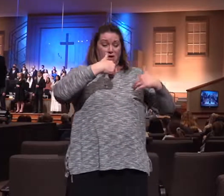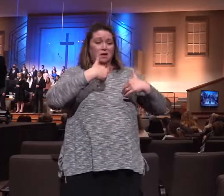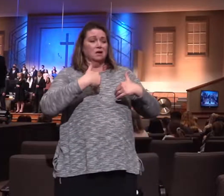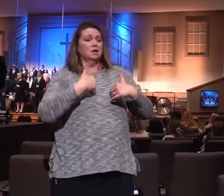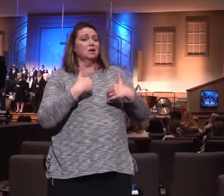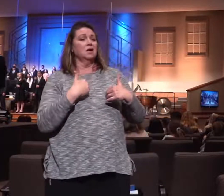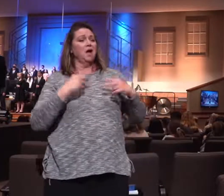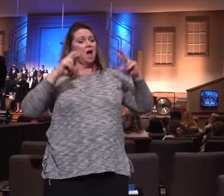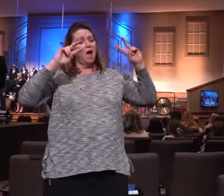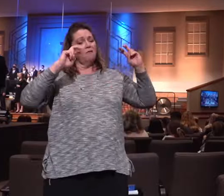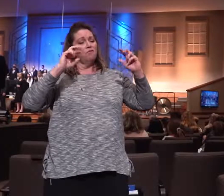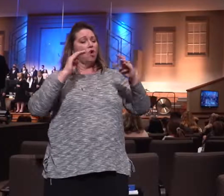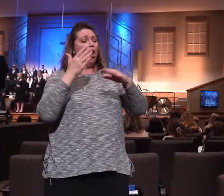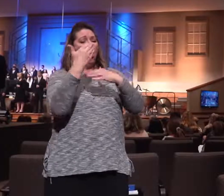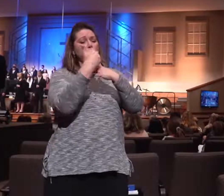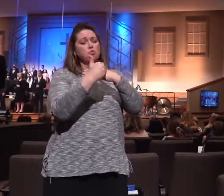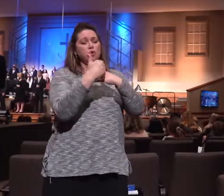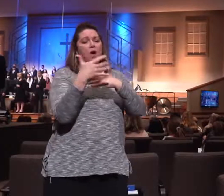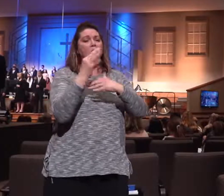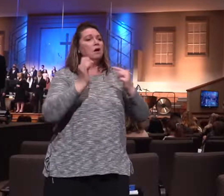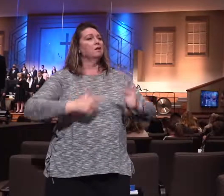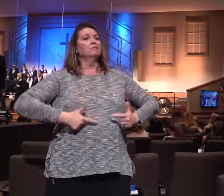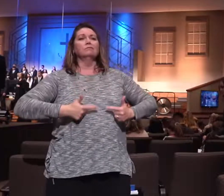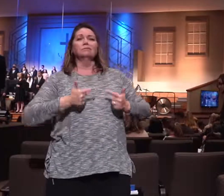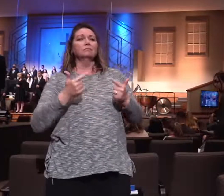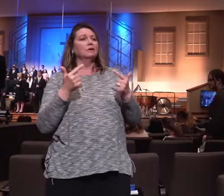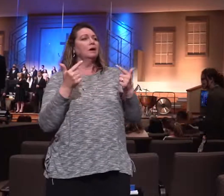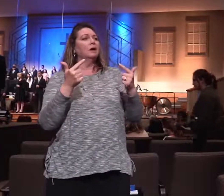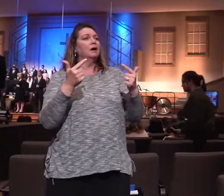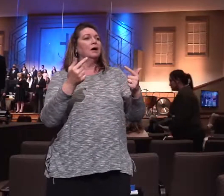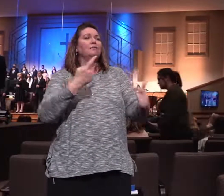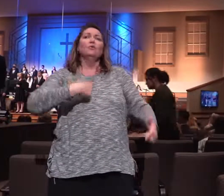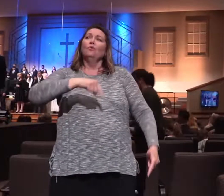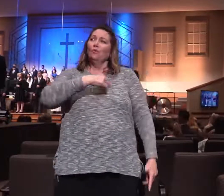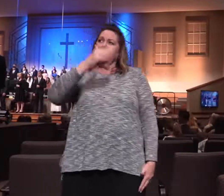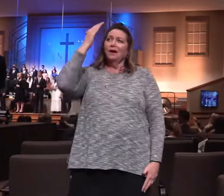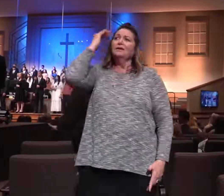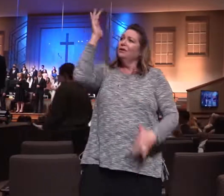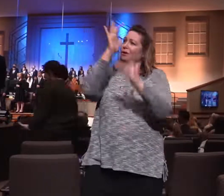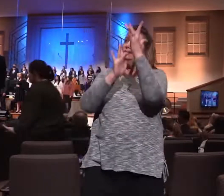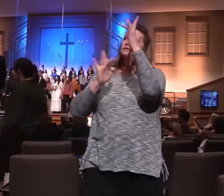But we know the name of the light.